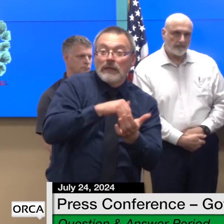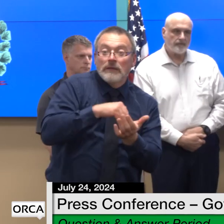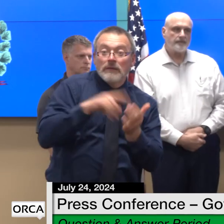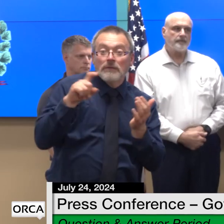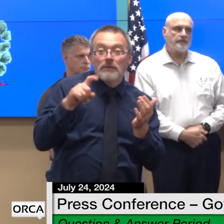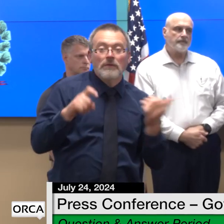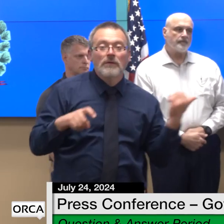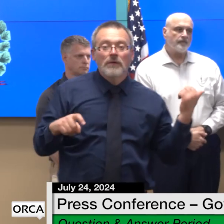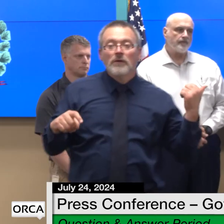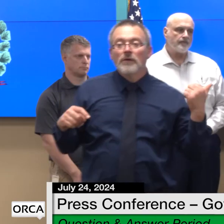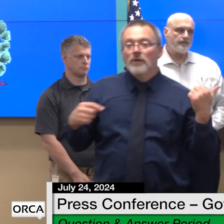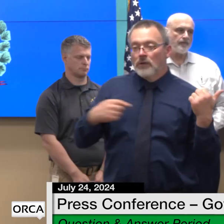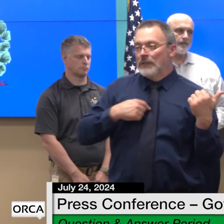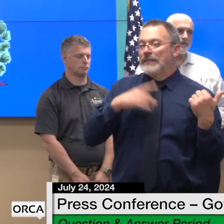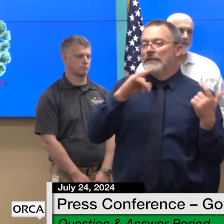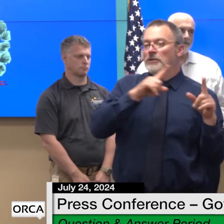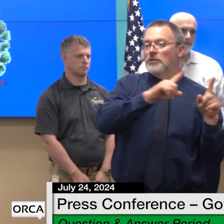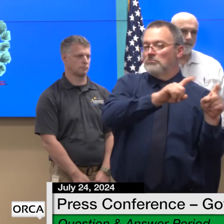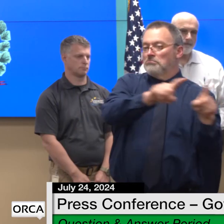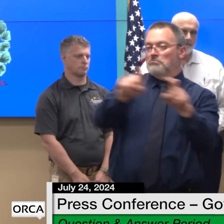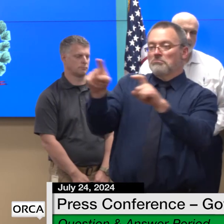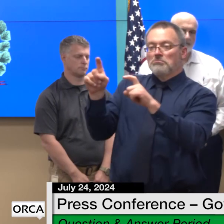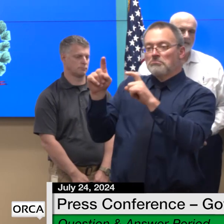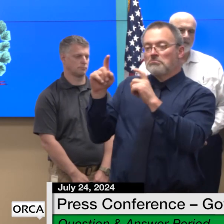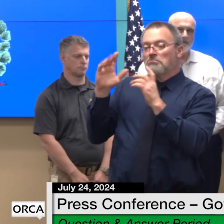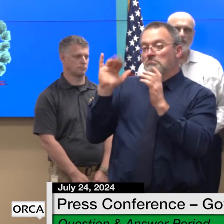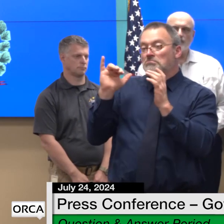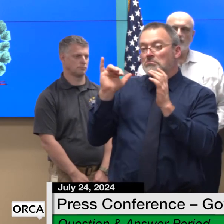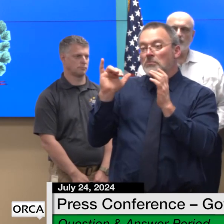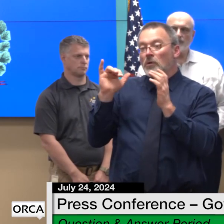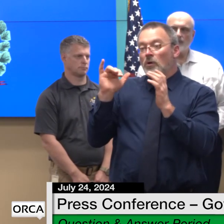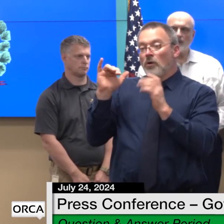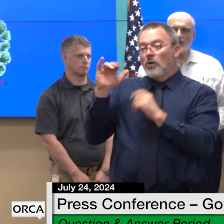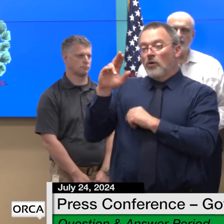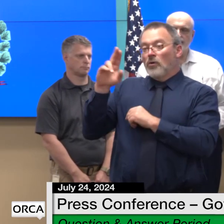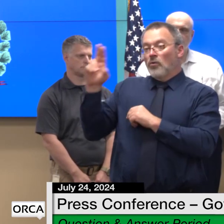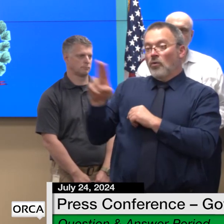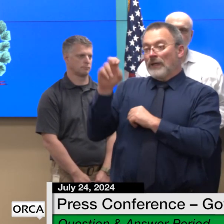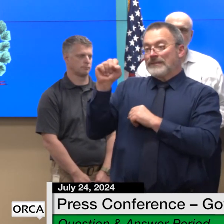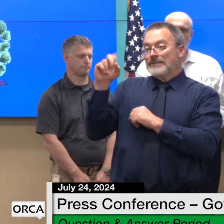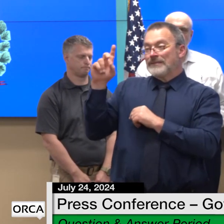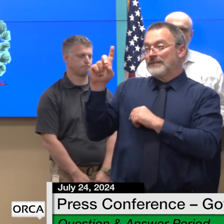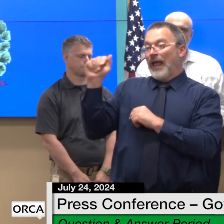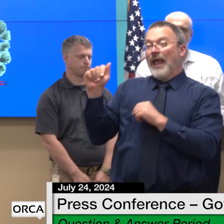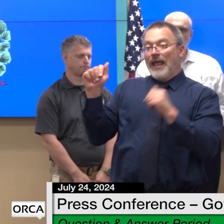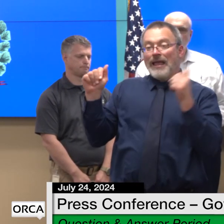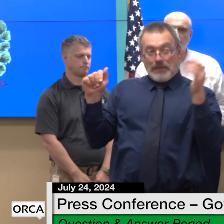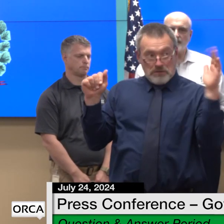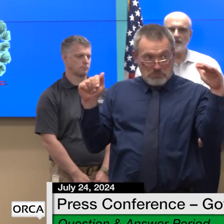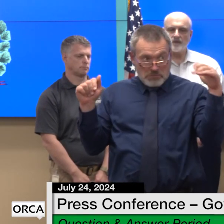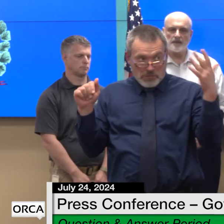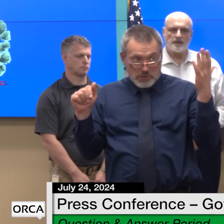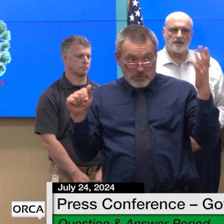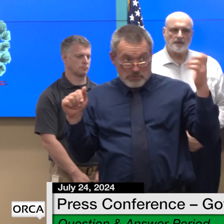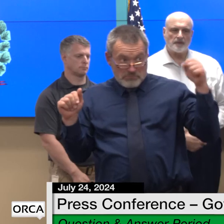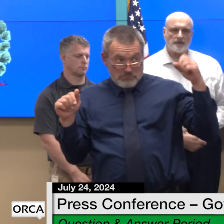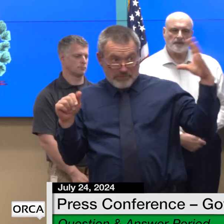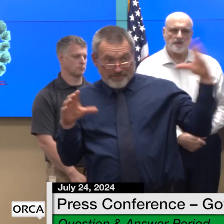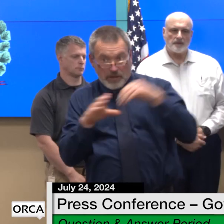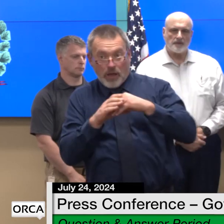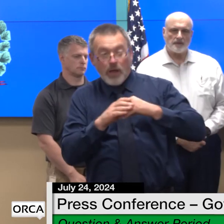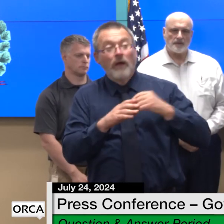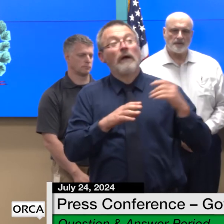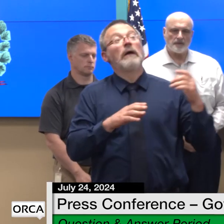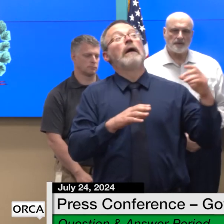ask for the USDA to get involved and declare some sort of a emergency